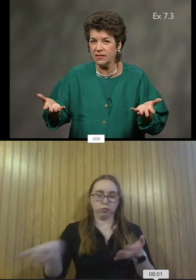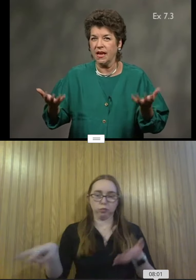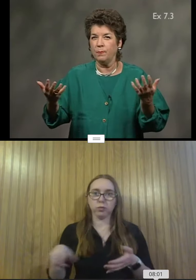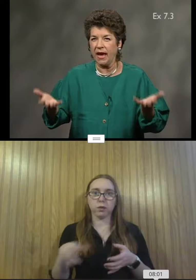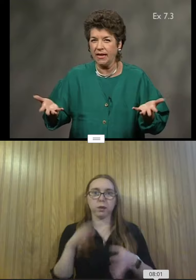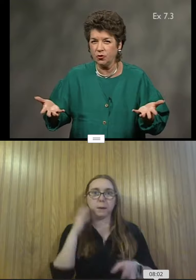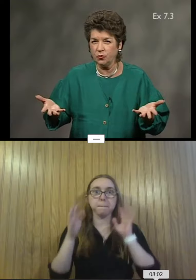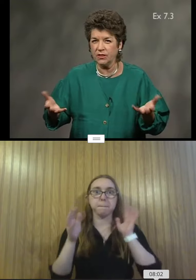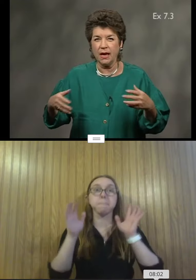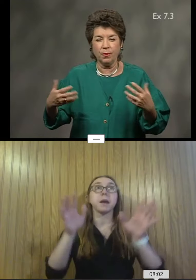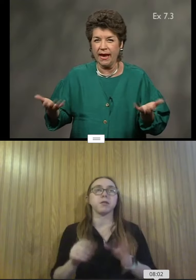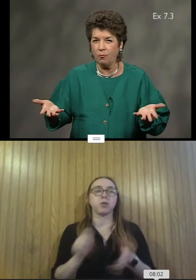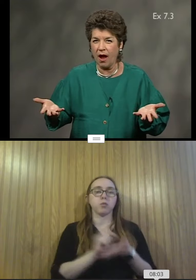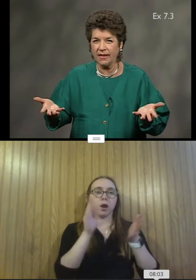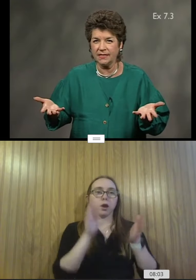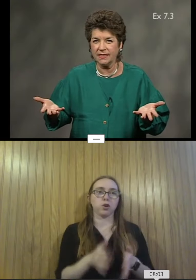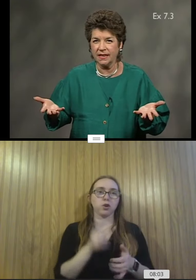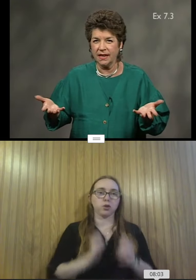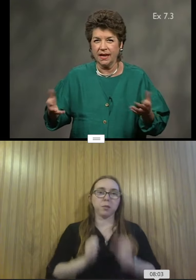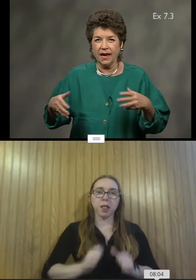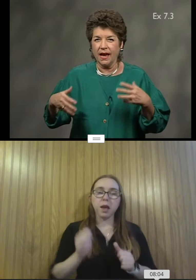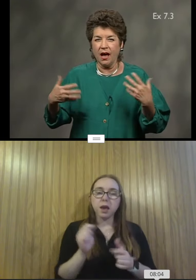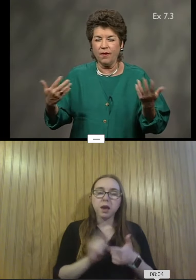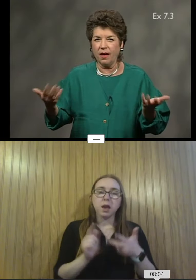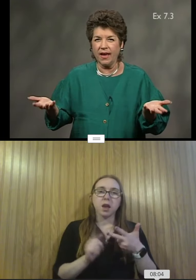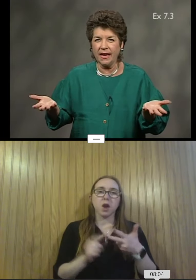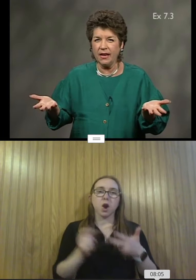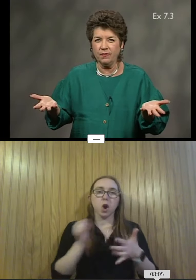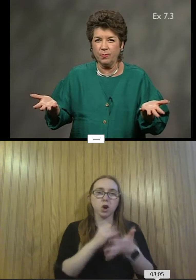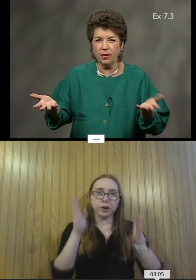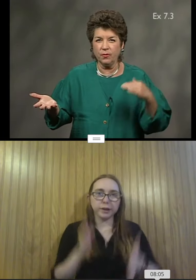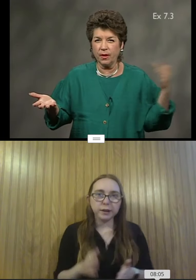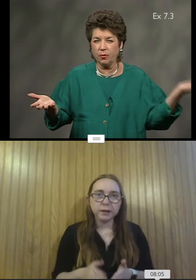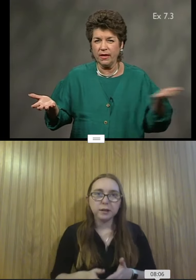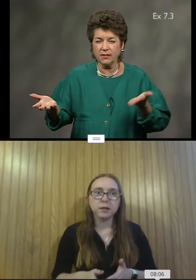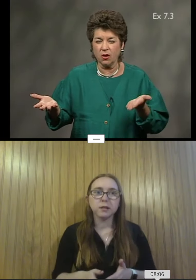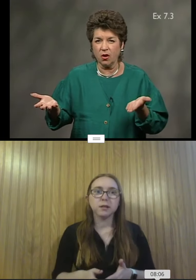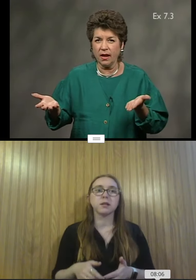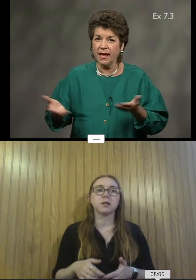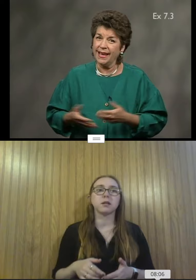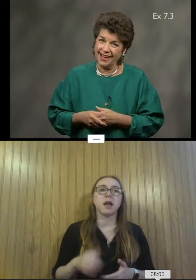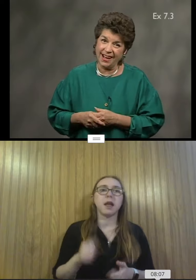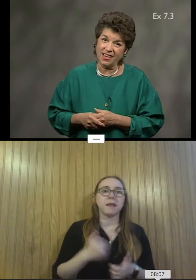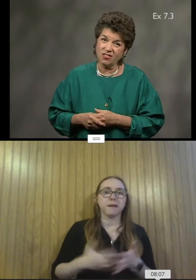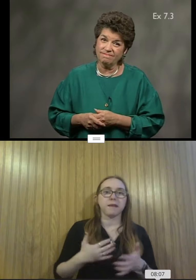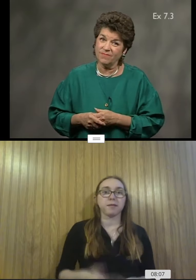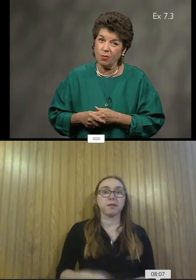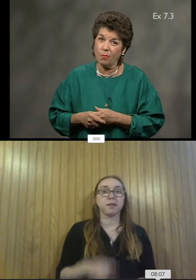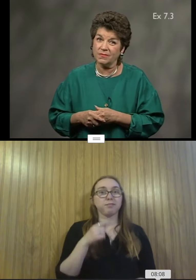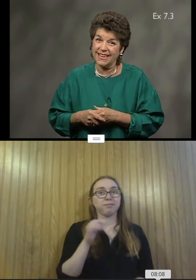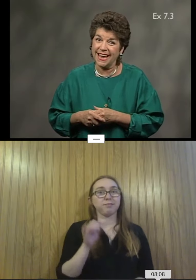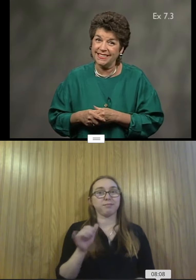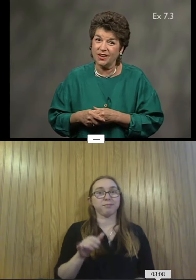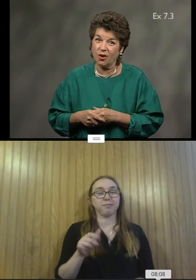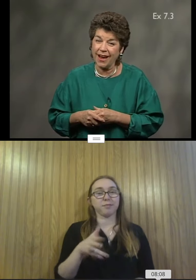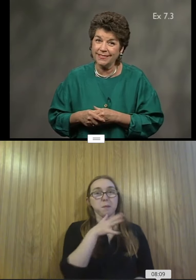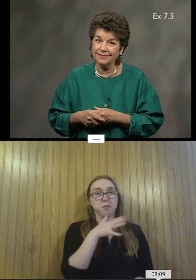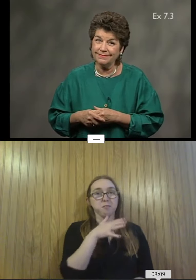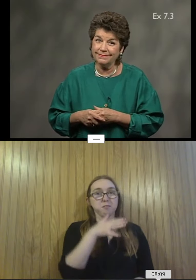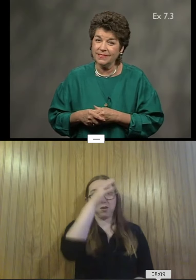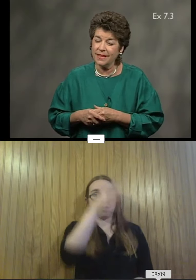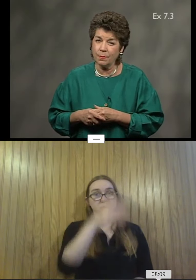musicians, painters, playwrights of any given period from the Greeks on, gosh, their moms and dads did all